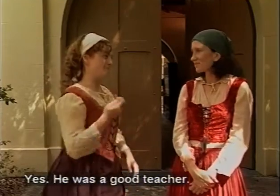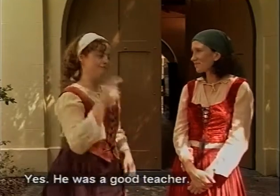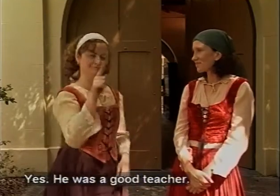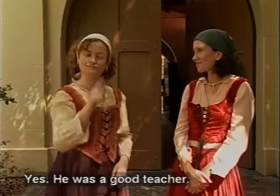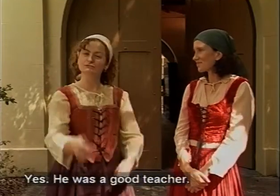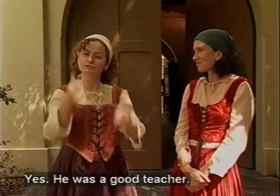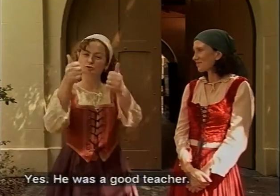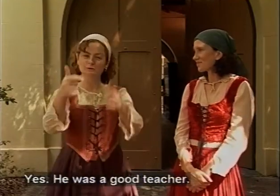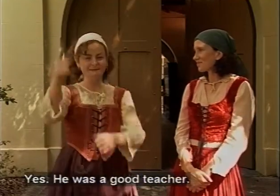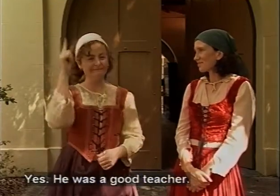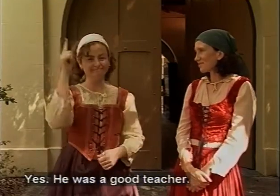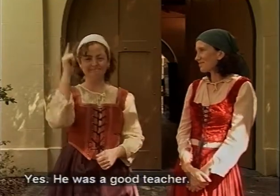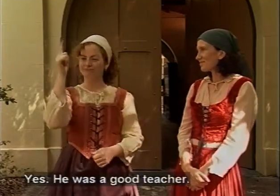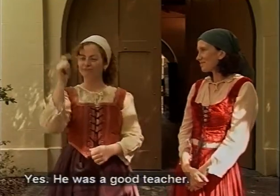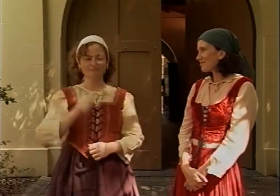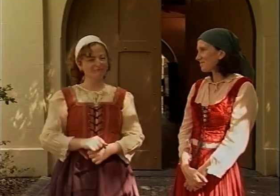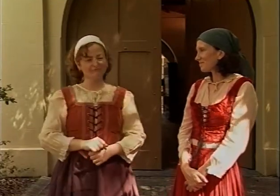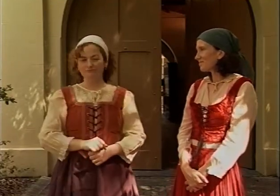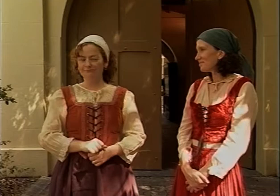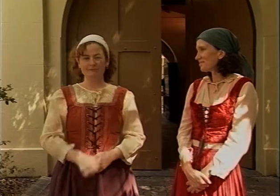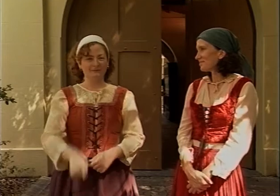Yes, he was a good teacher.